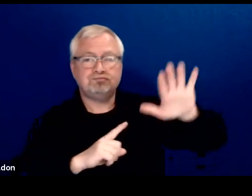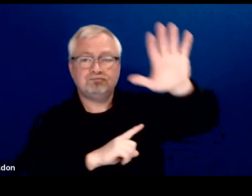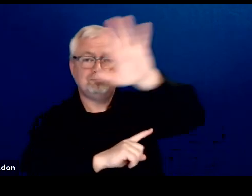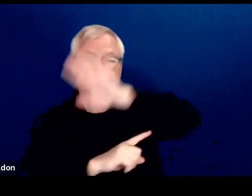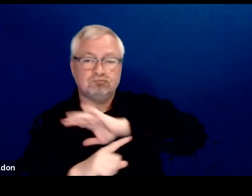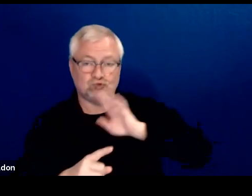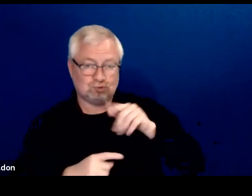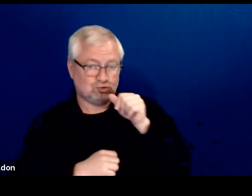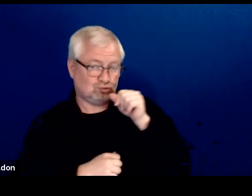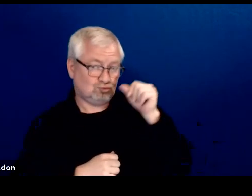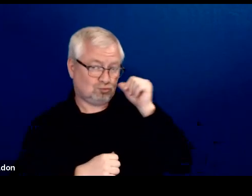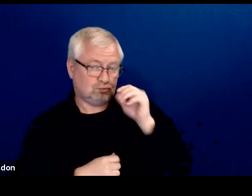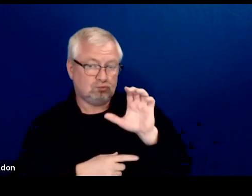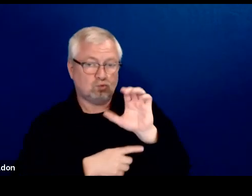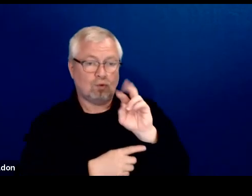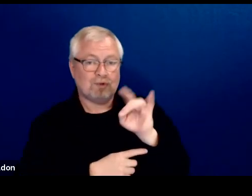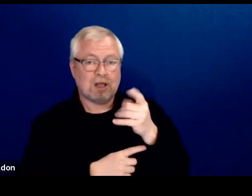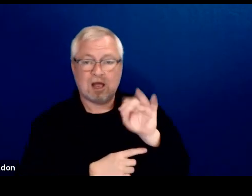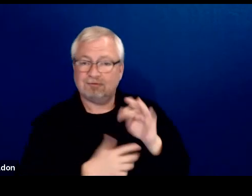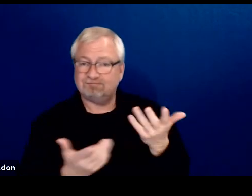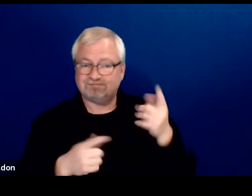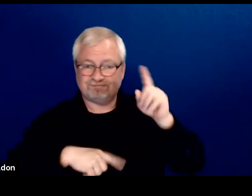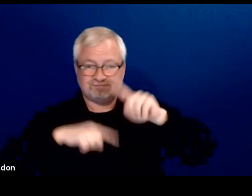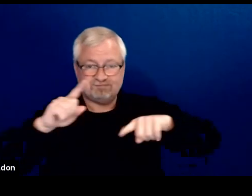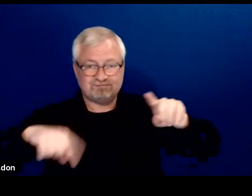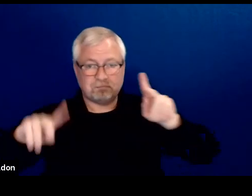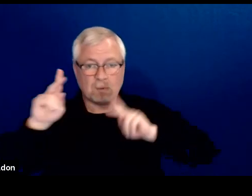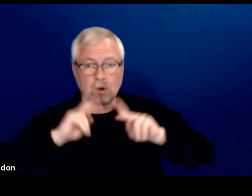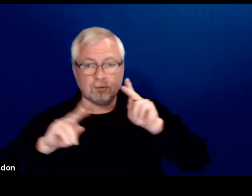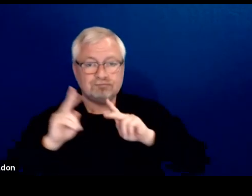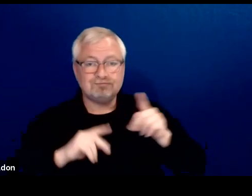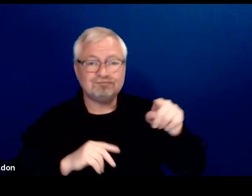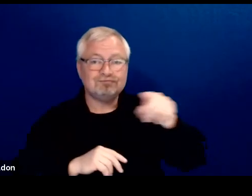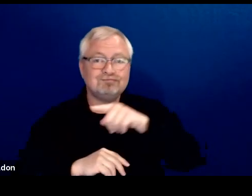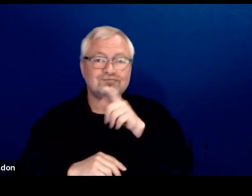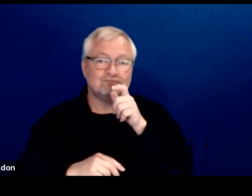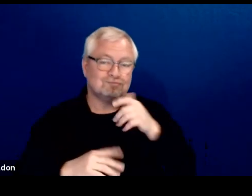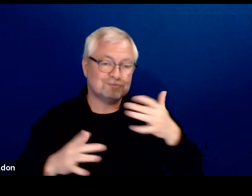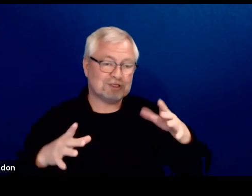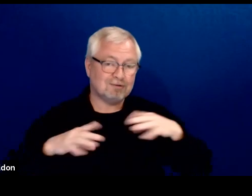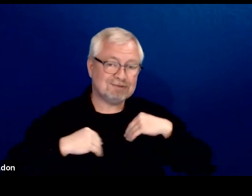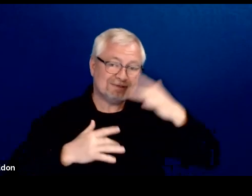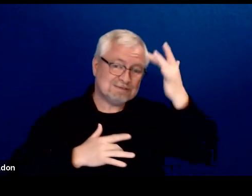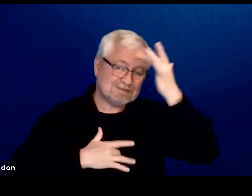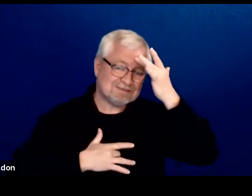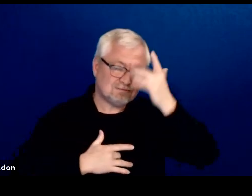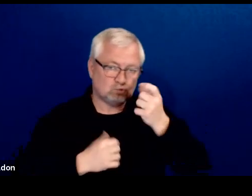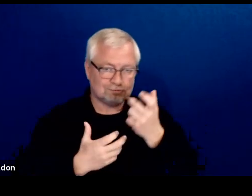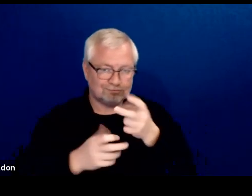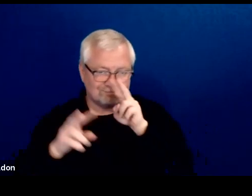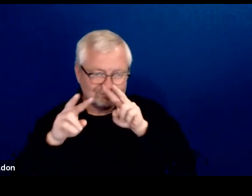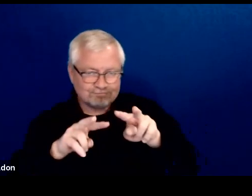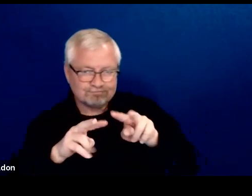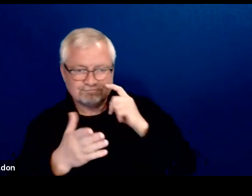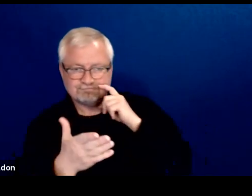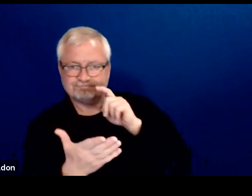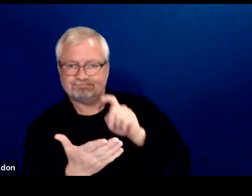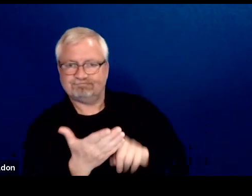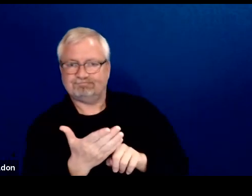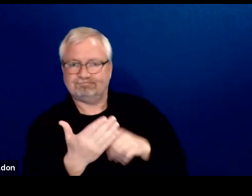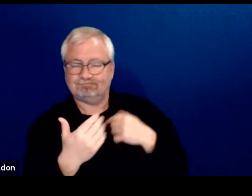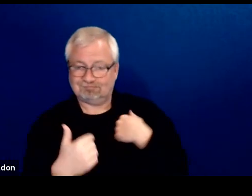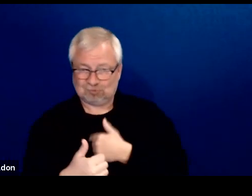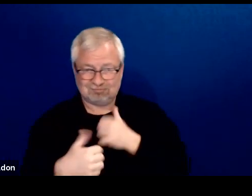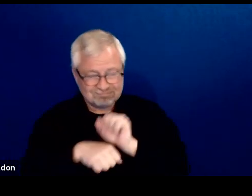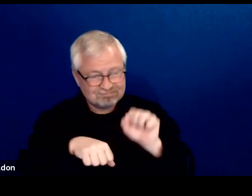populations experiencing health disparities, and those are real, and we need to keep our eye on doing everything we can specifically with the communities that we